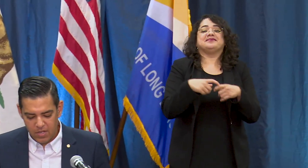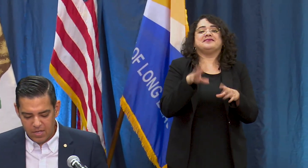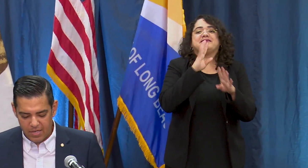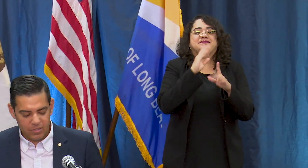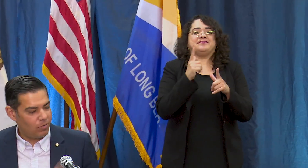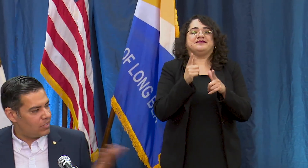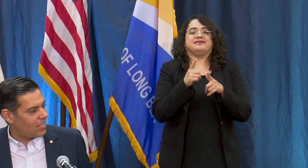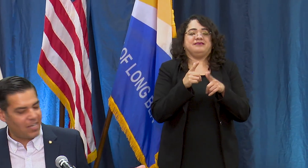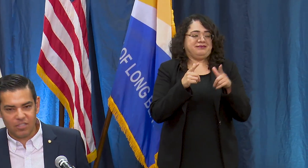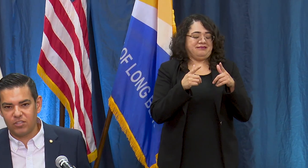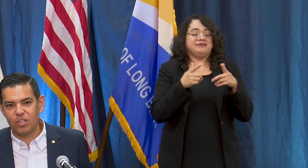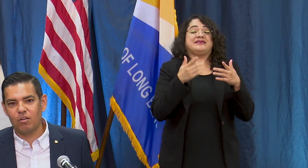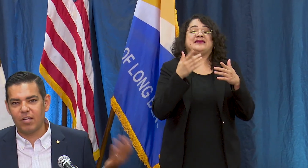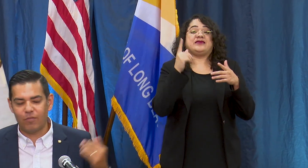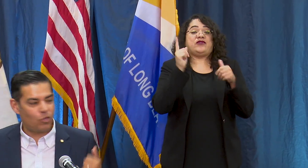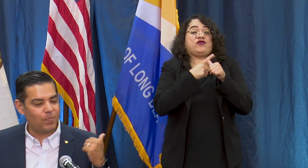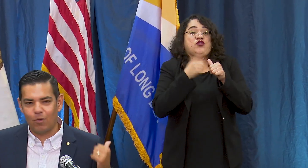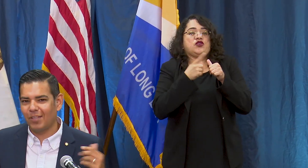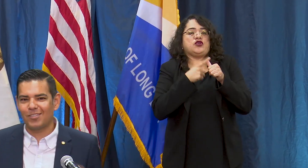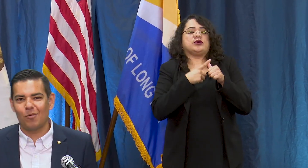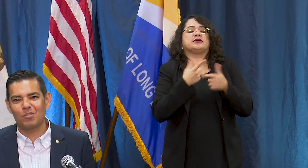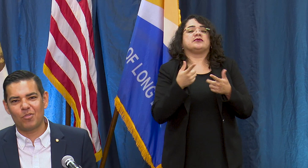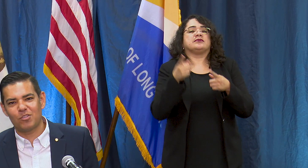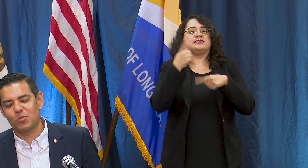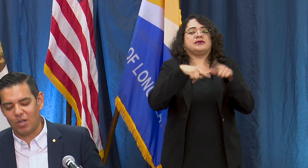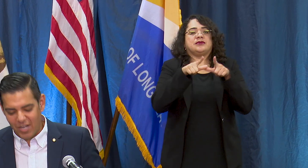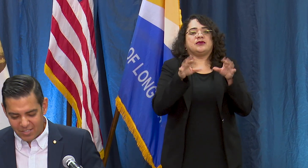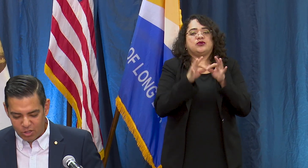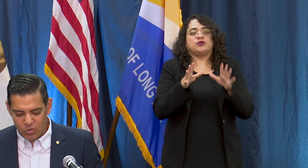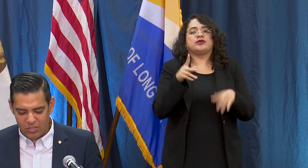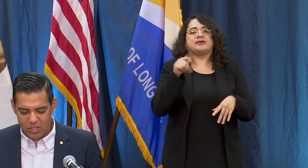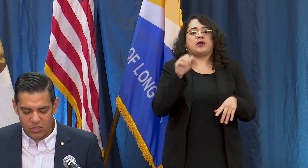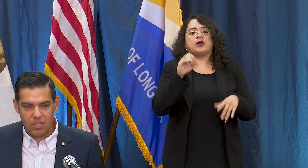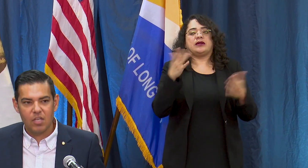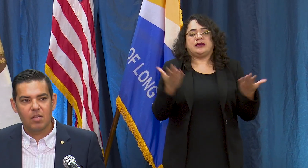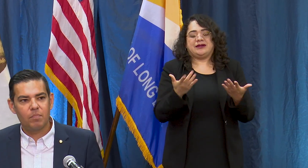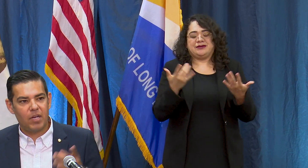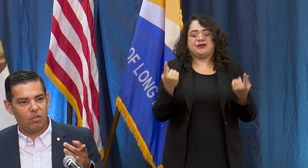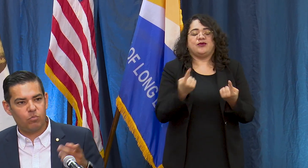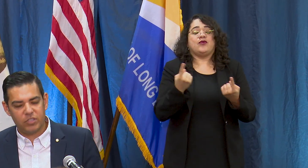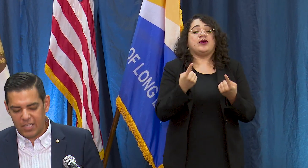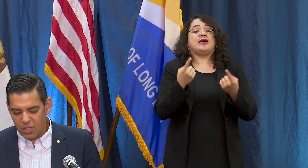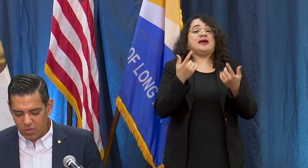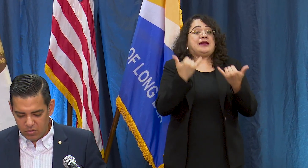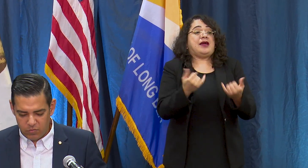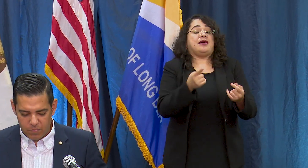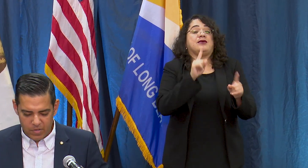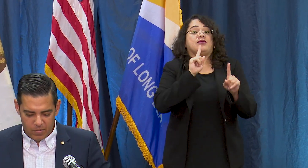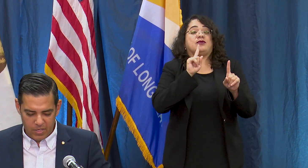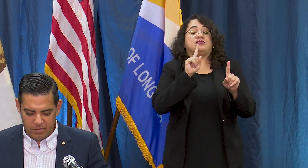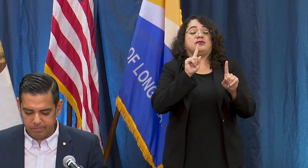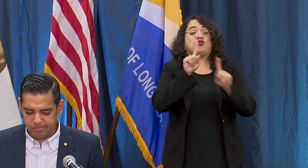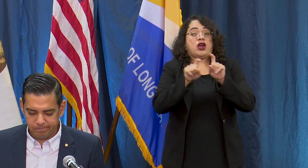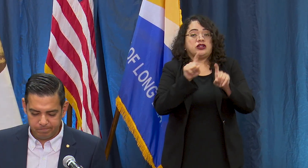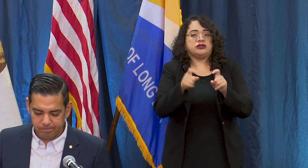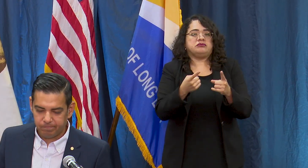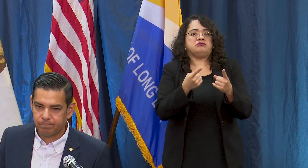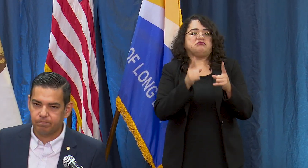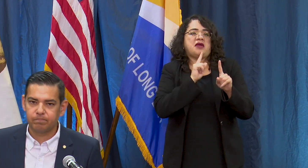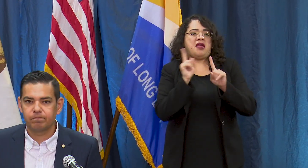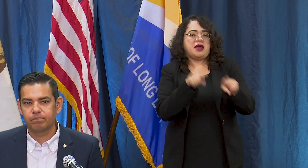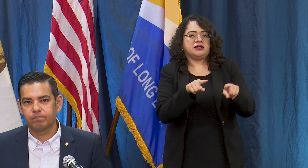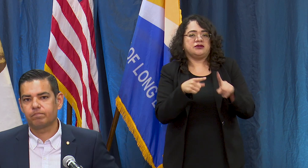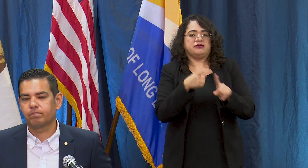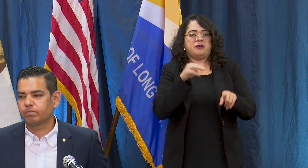from Teresa Ayala Castillo. And of course, Paola is always with us doing our ASL translation. But we'll take any questions from the media.